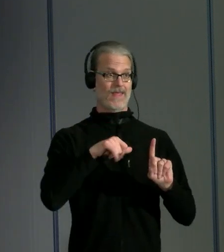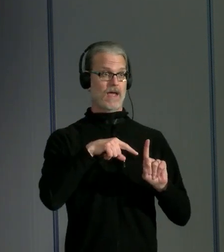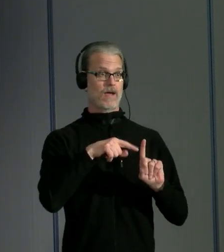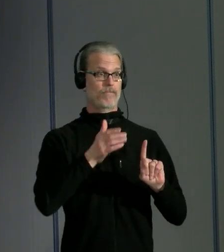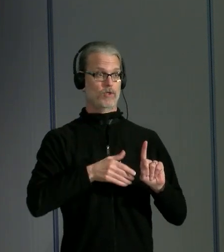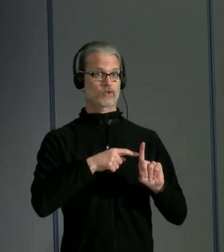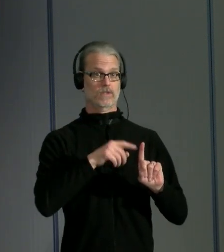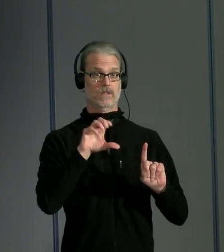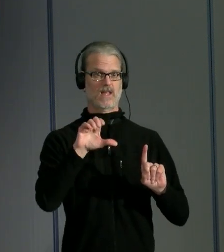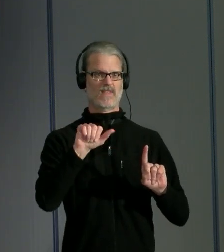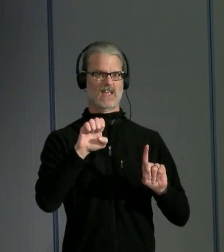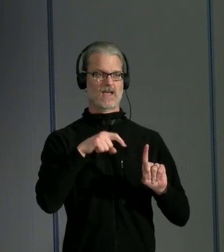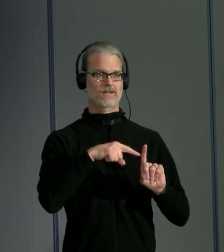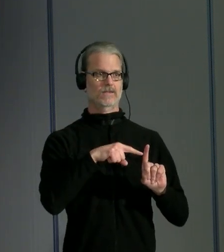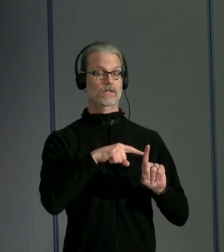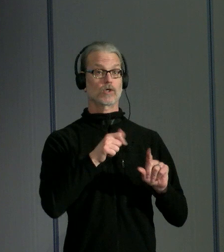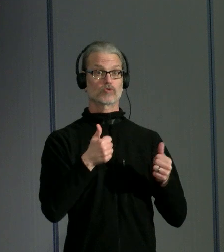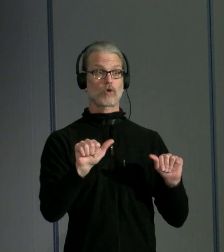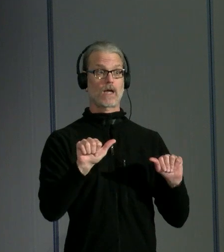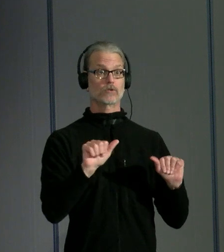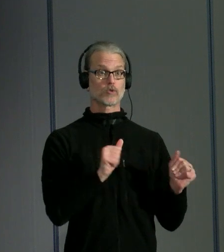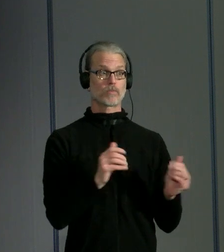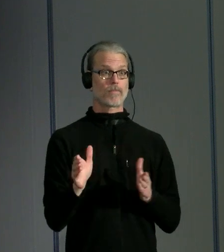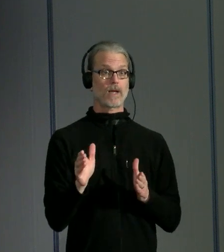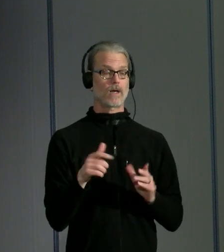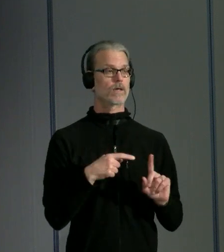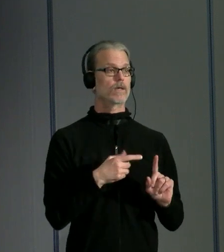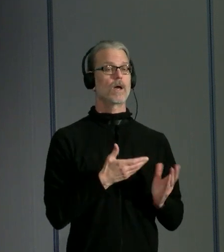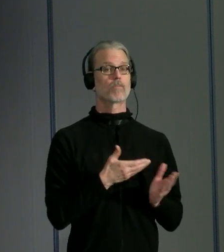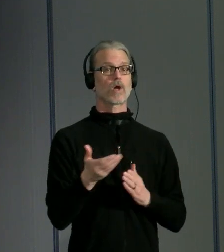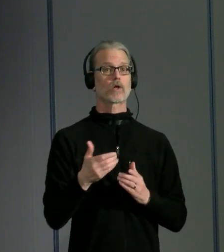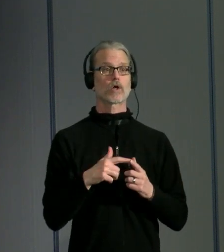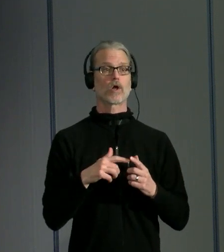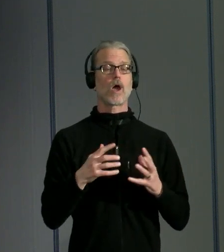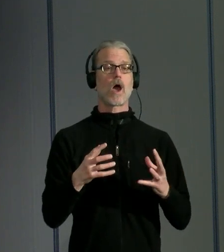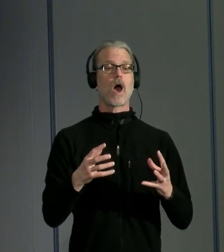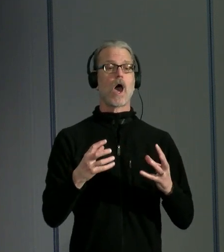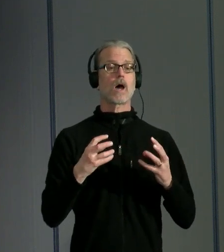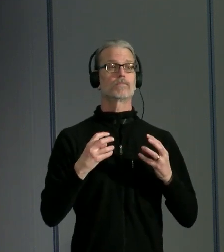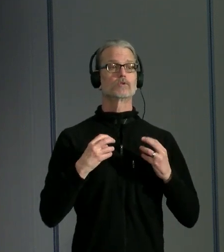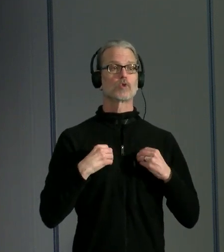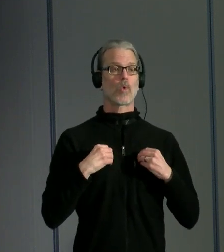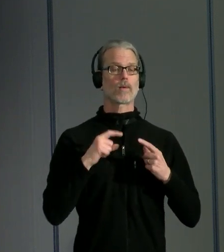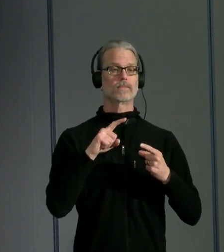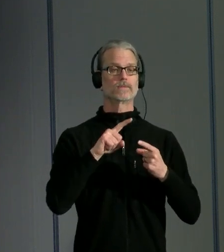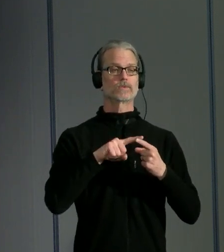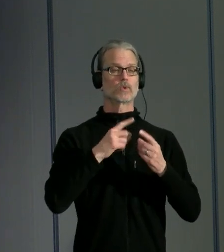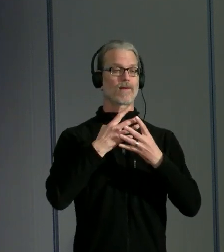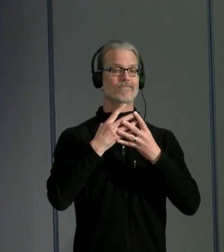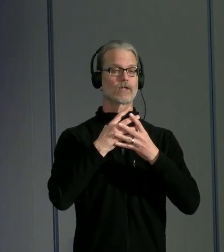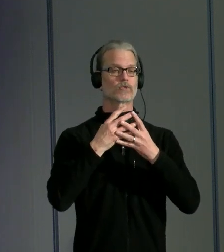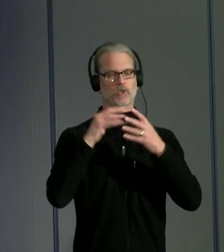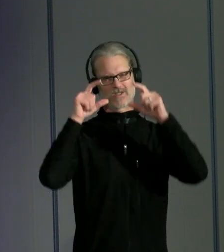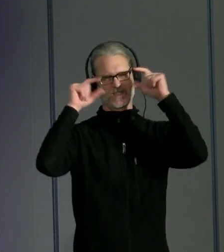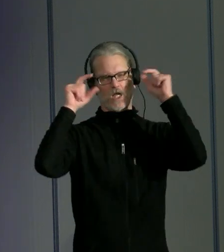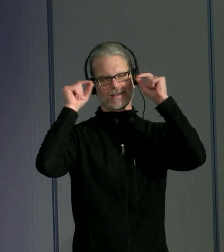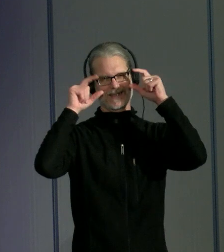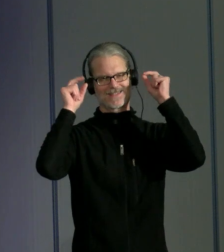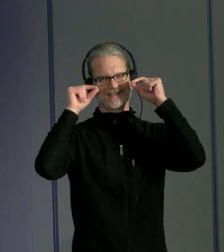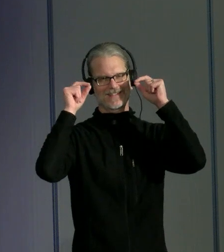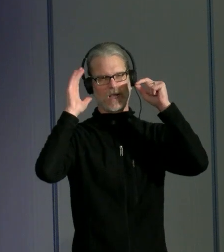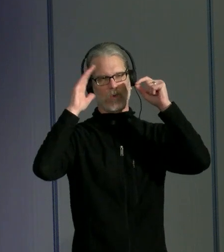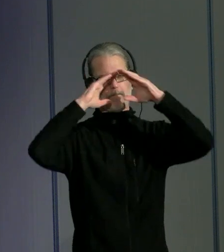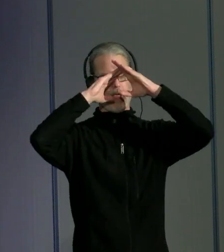prepare. She brought her absorptive filters, which are like sunglasses in some ways. They block part of the